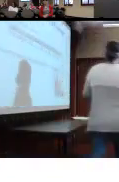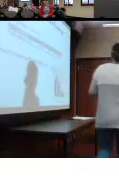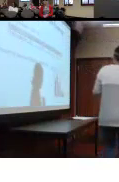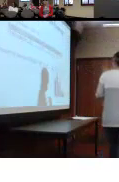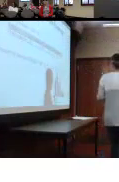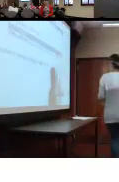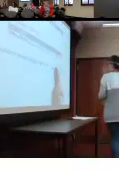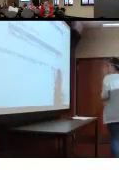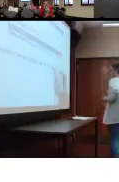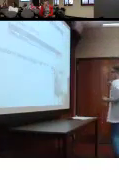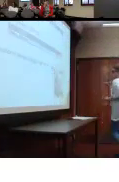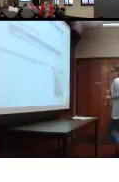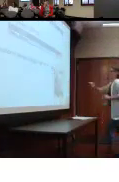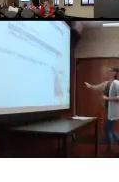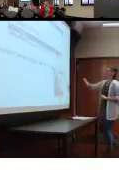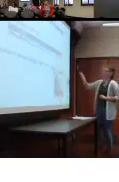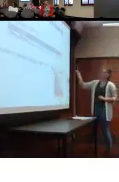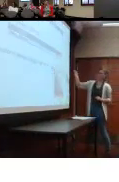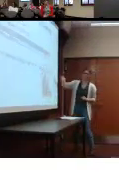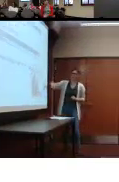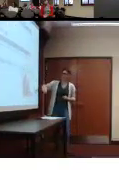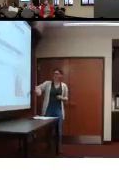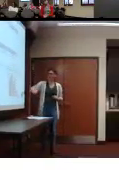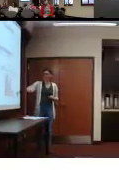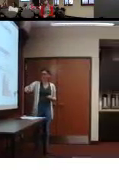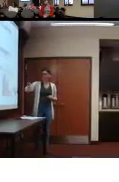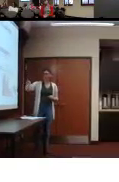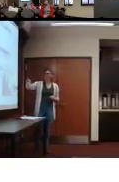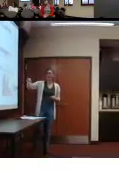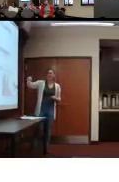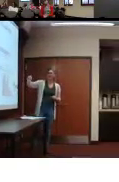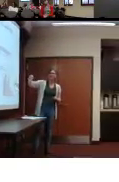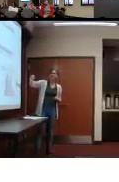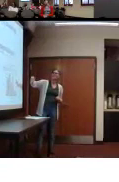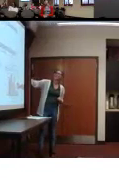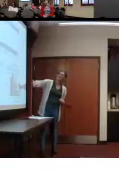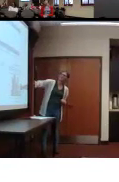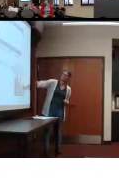And what we see here in this graph is